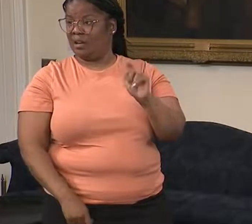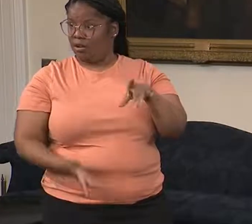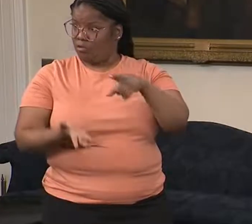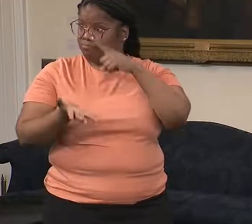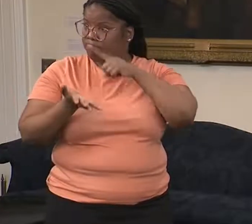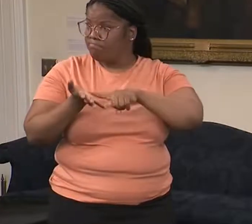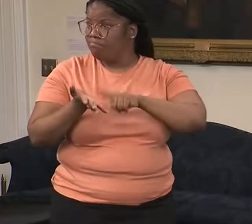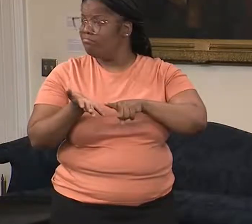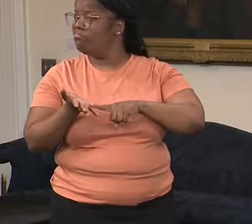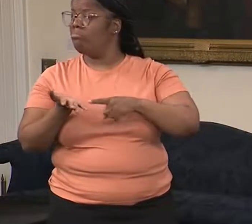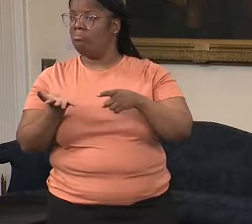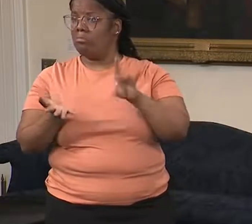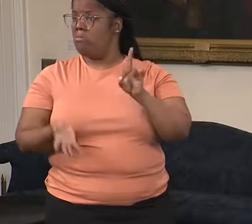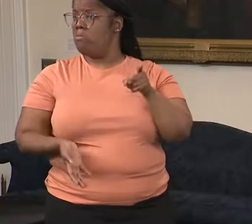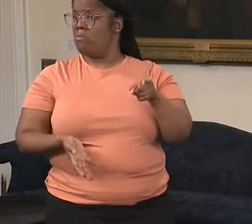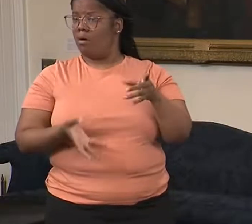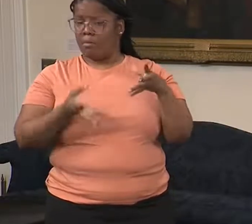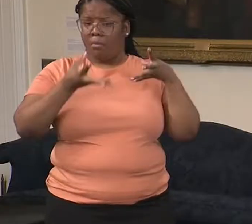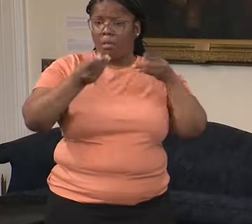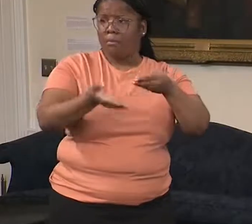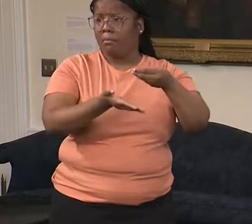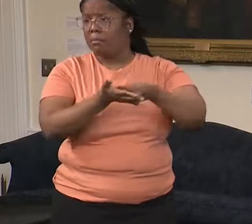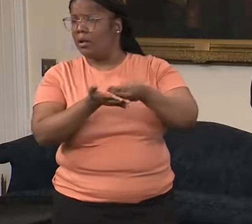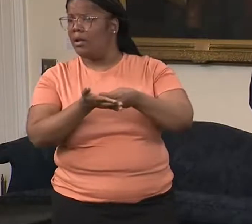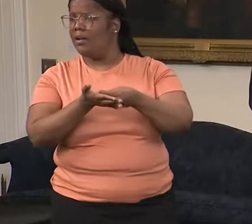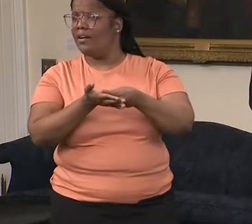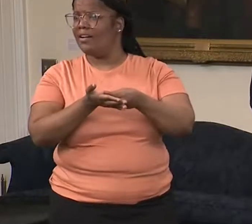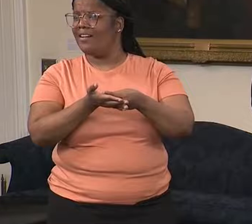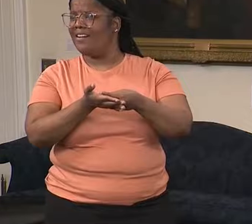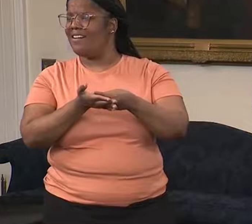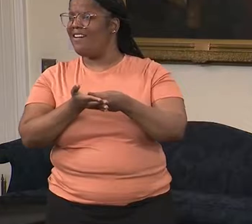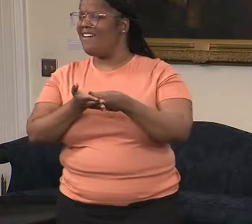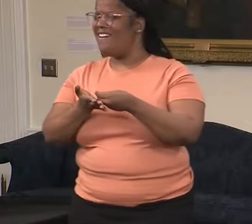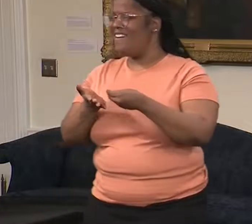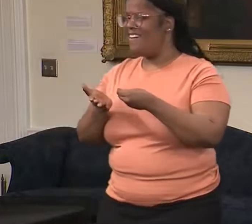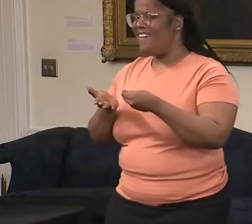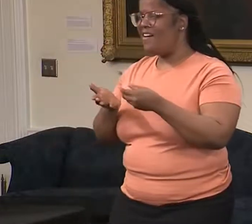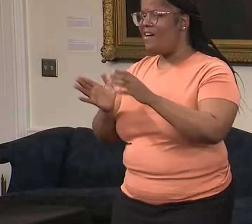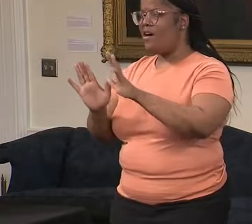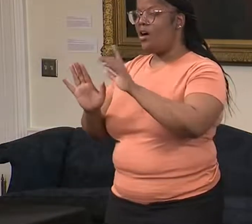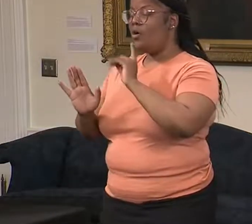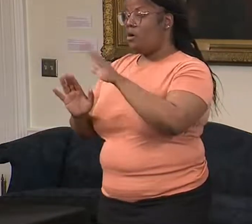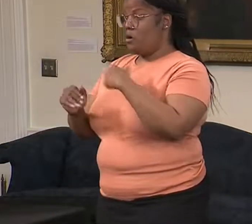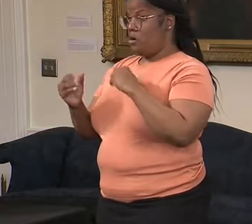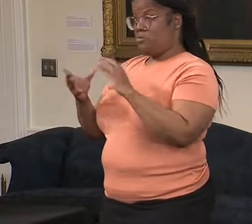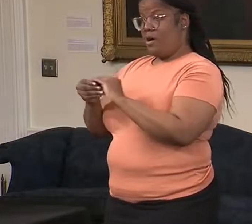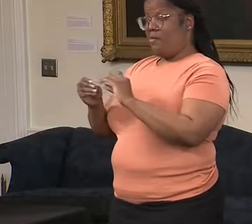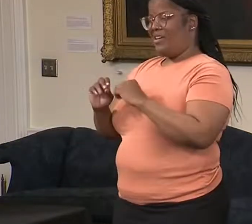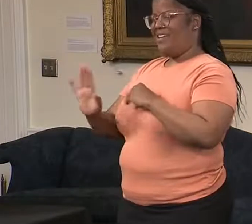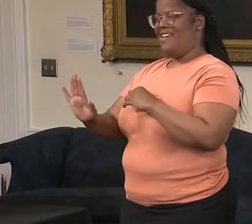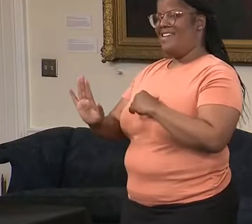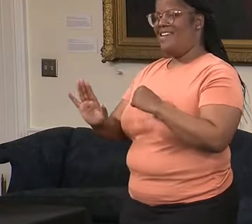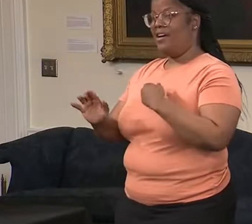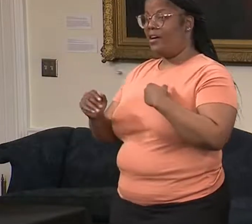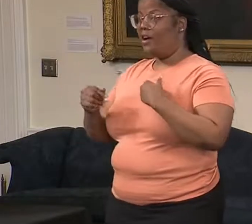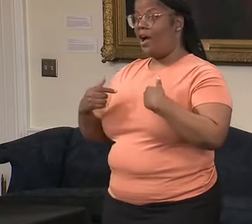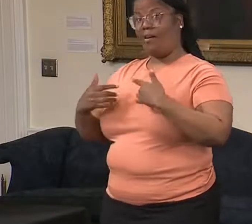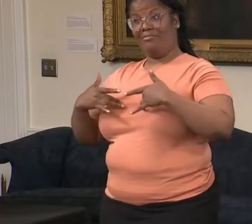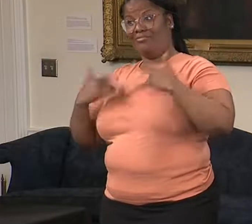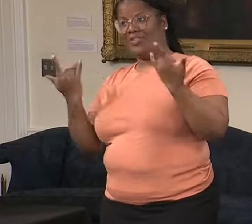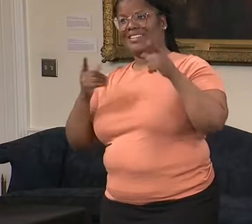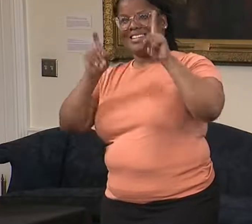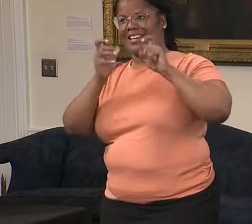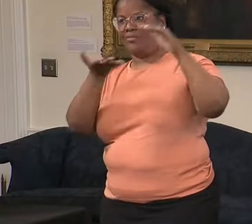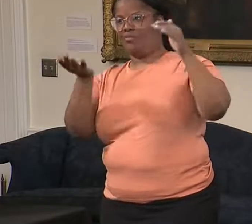I'm still very happy with the tremendous success of acquiring these test kits. It was probably one of the